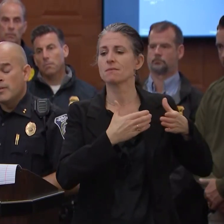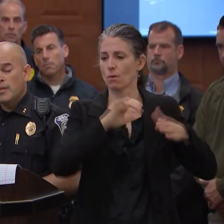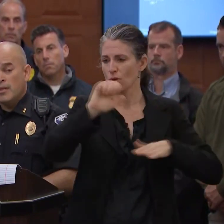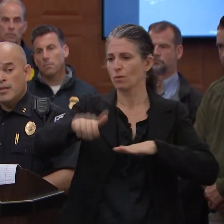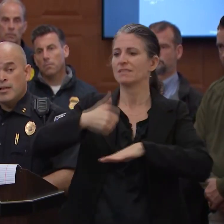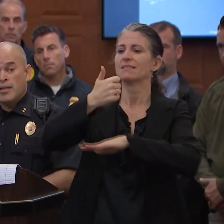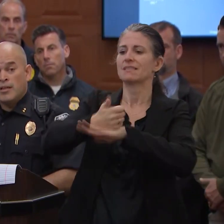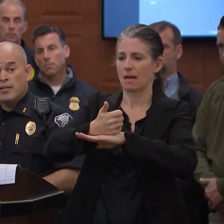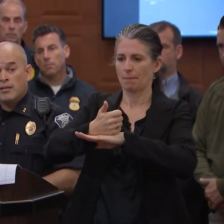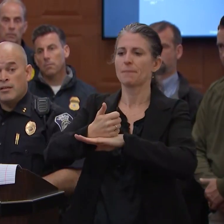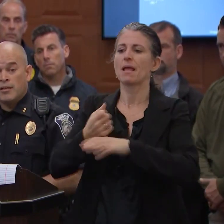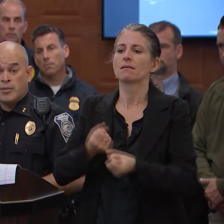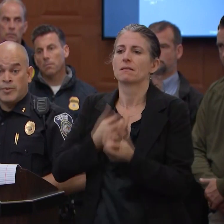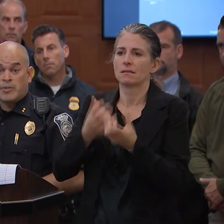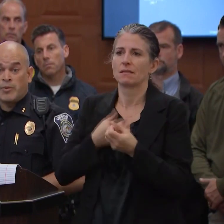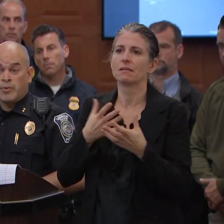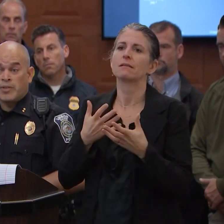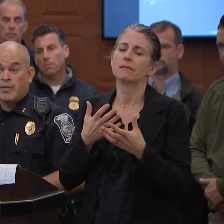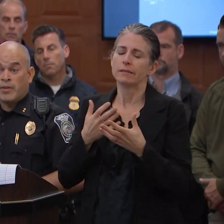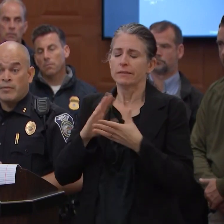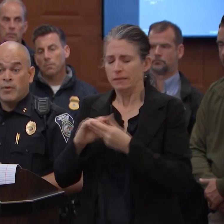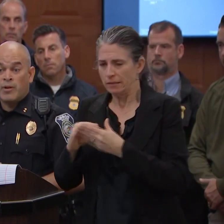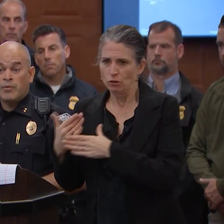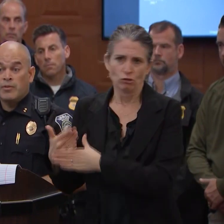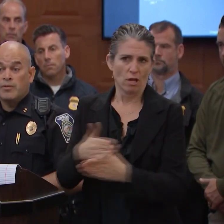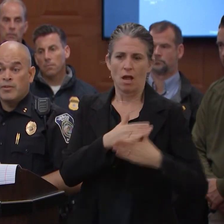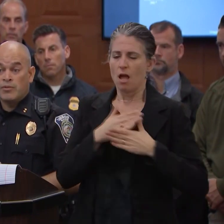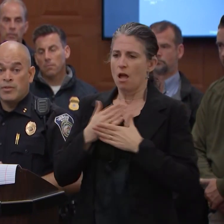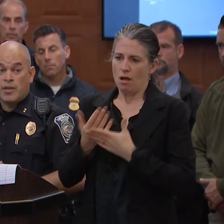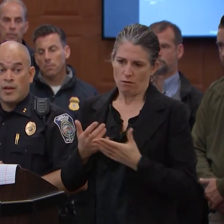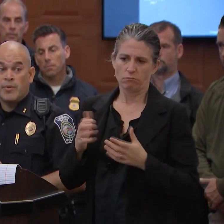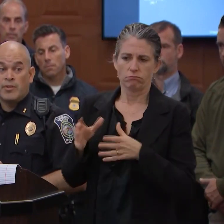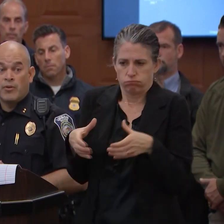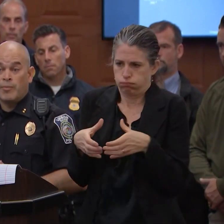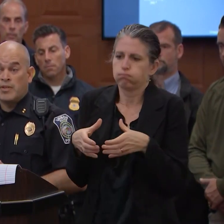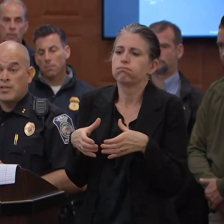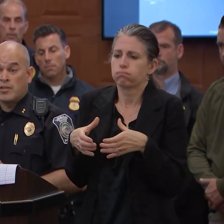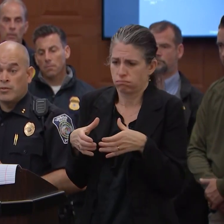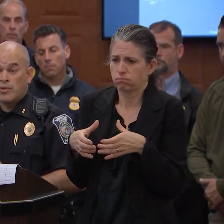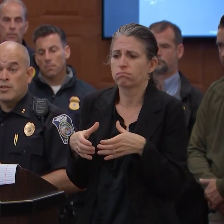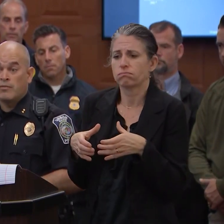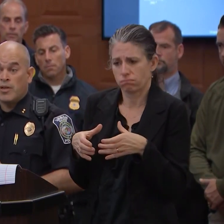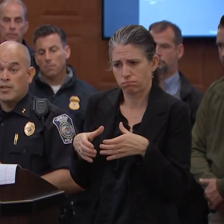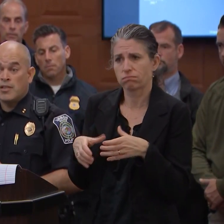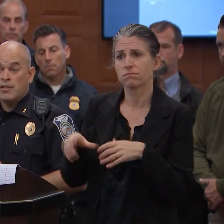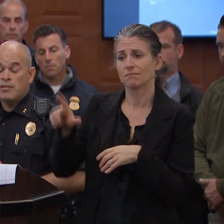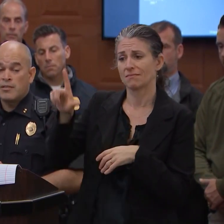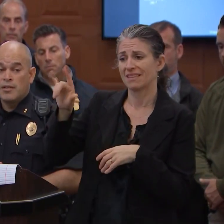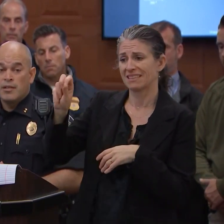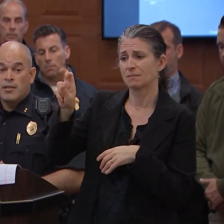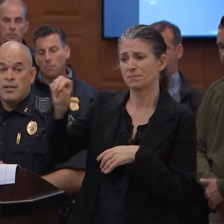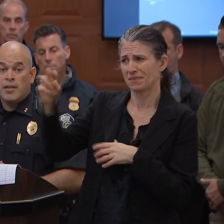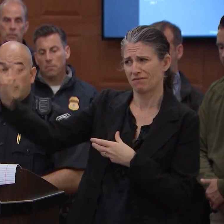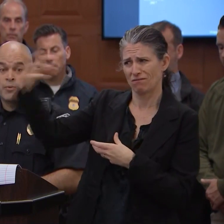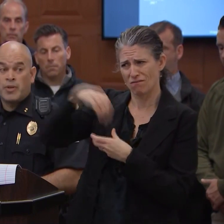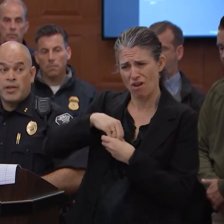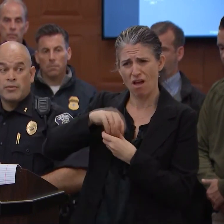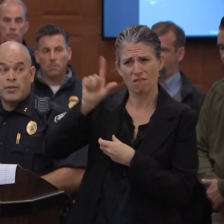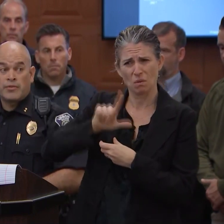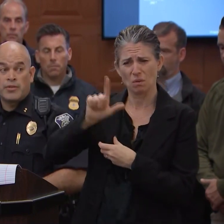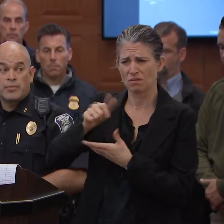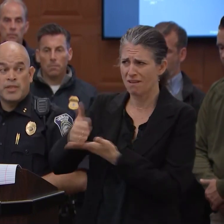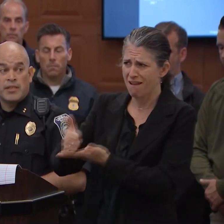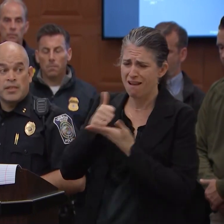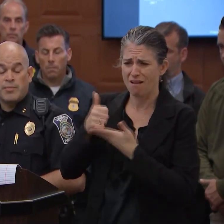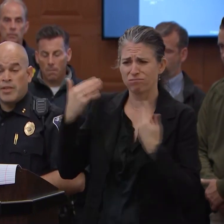department. Elizabeth Police Department was heavily involved as soon as it happened to go up and assist Lewiston right at the scenes. So I want to get